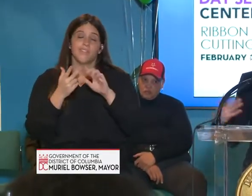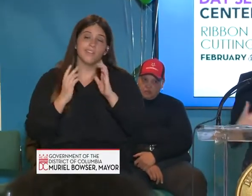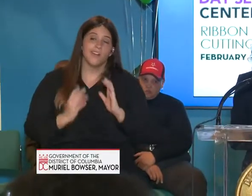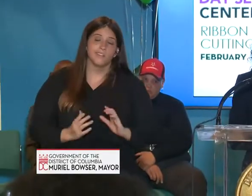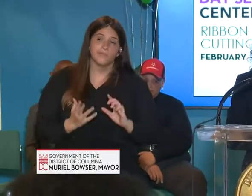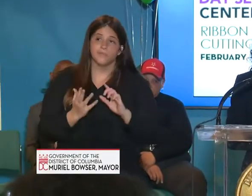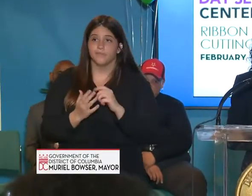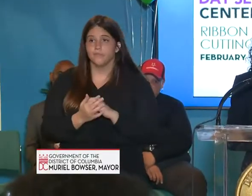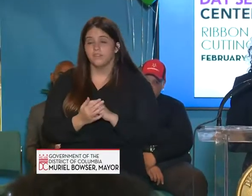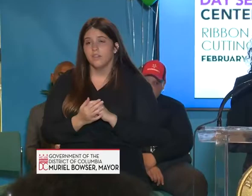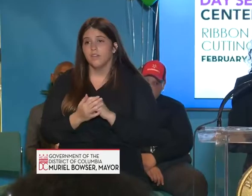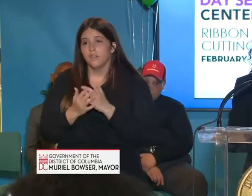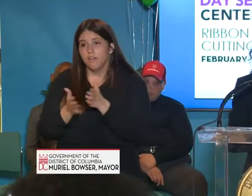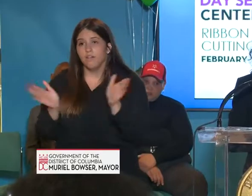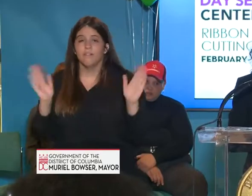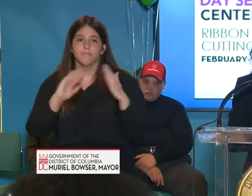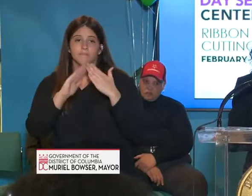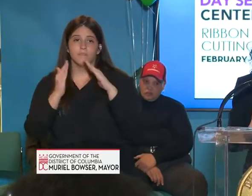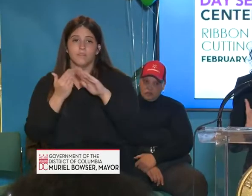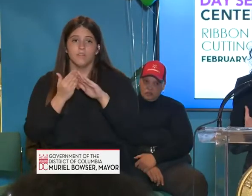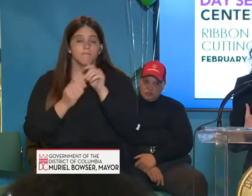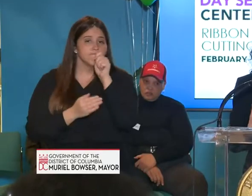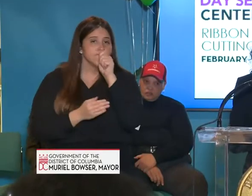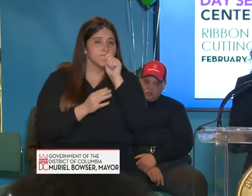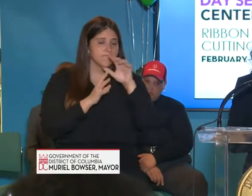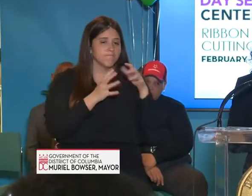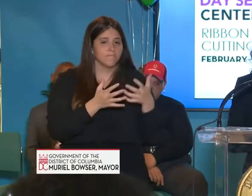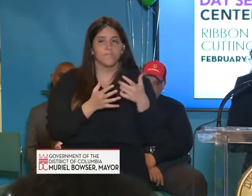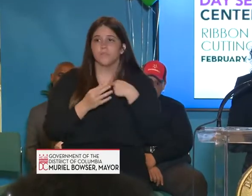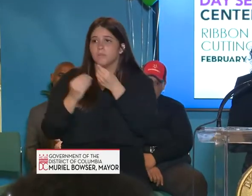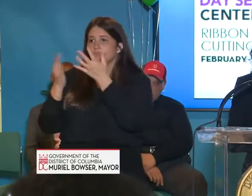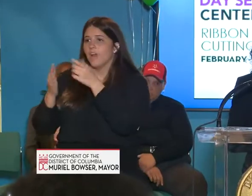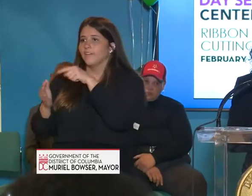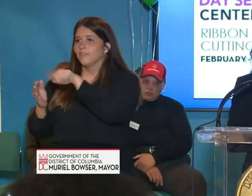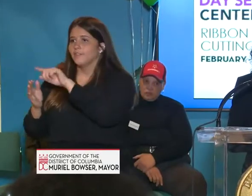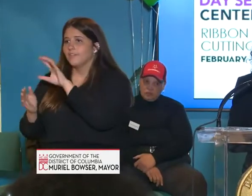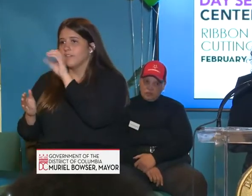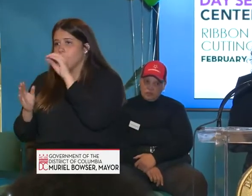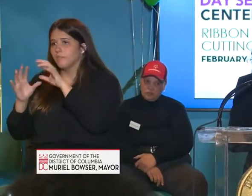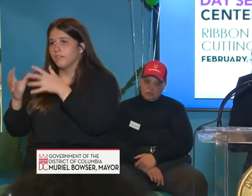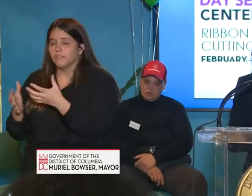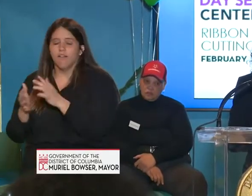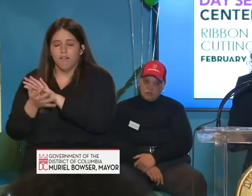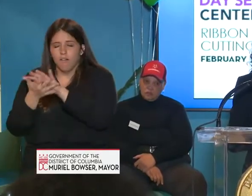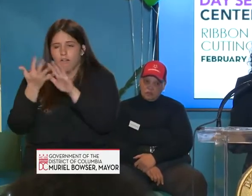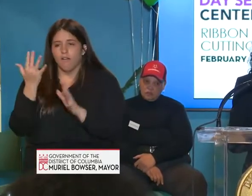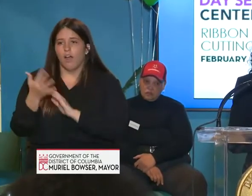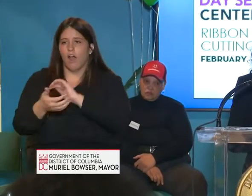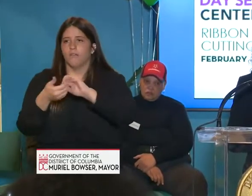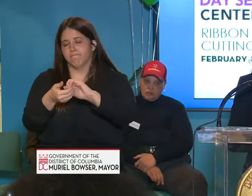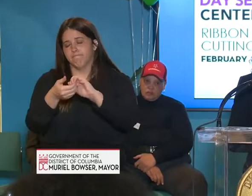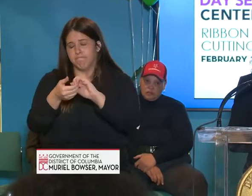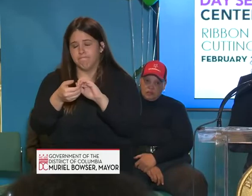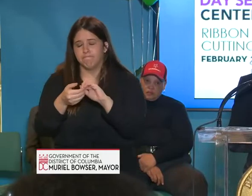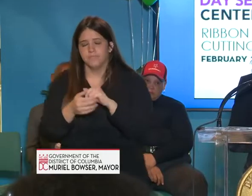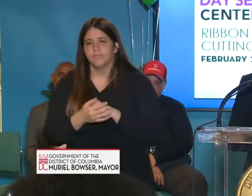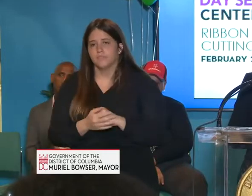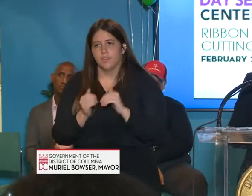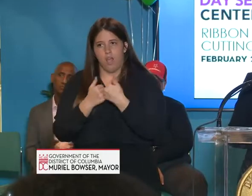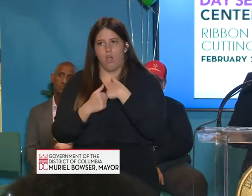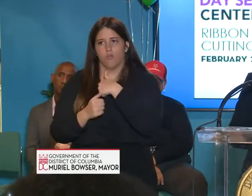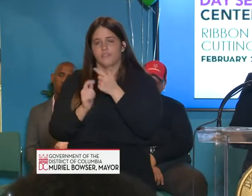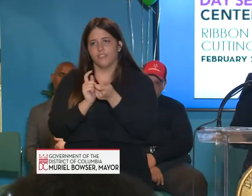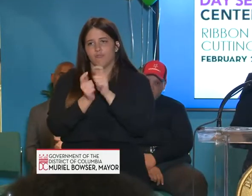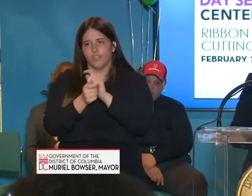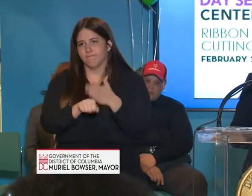customers, with the faith community, with the private sector, with the providers who are on the ground delivering services. And that is a way that we change